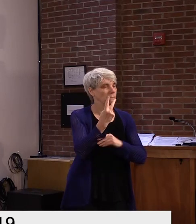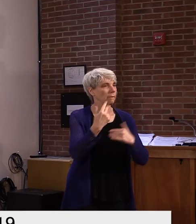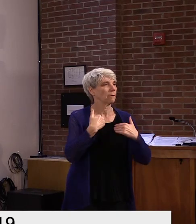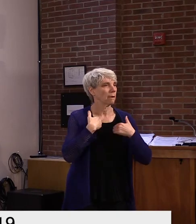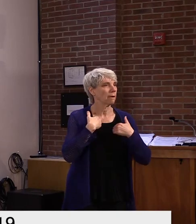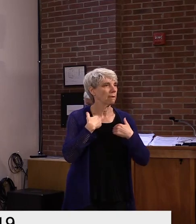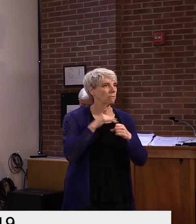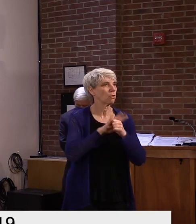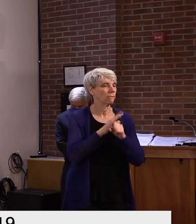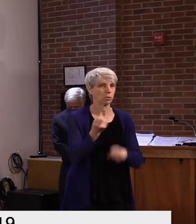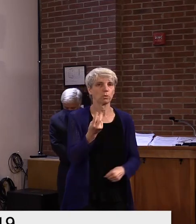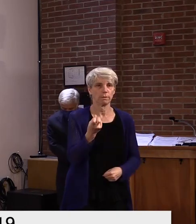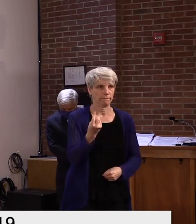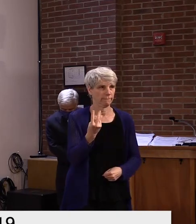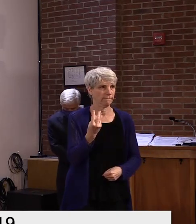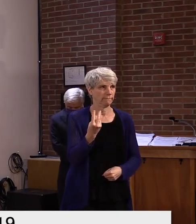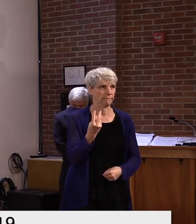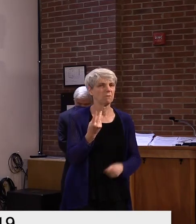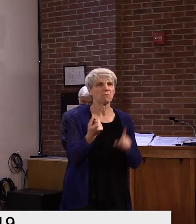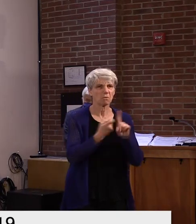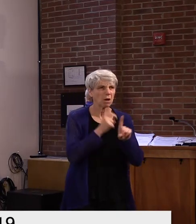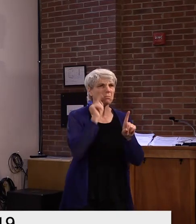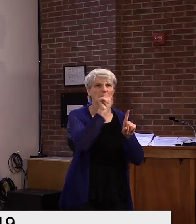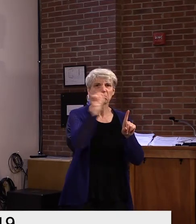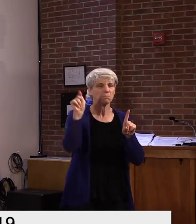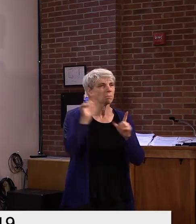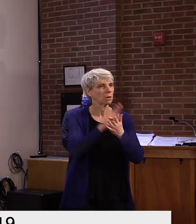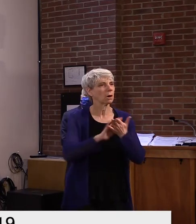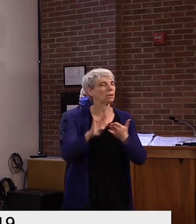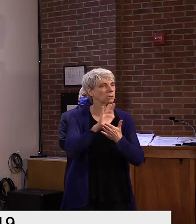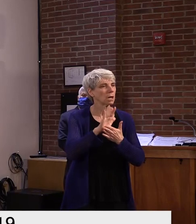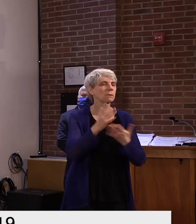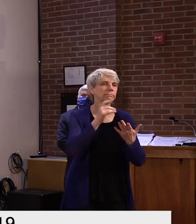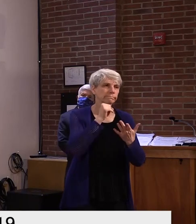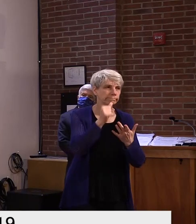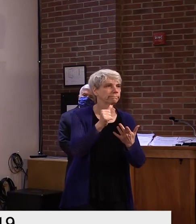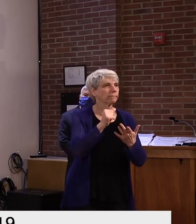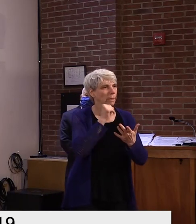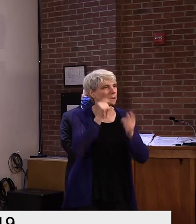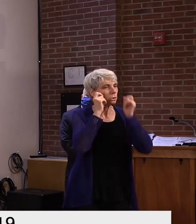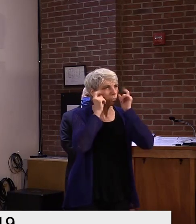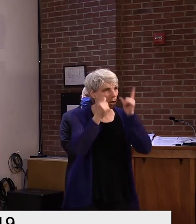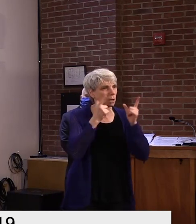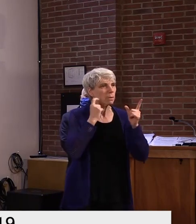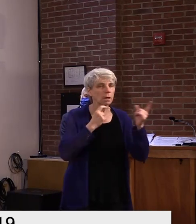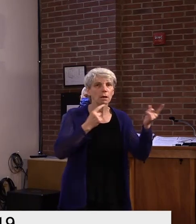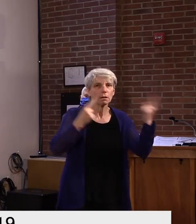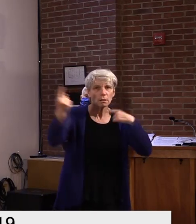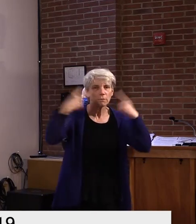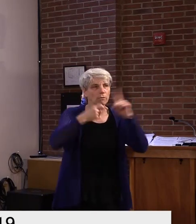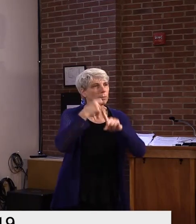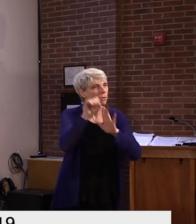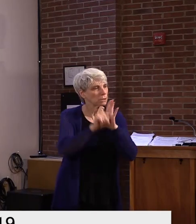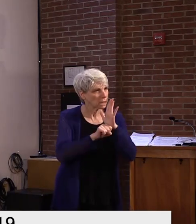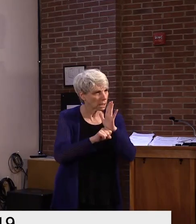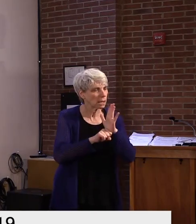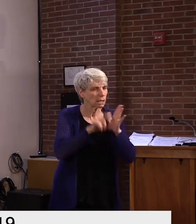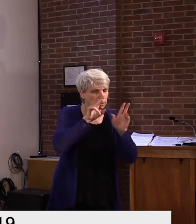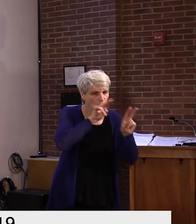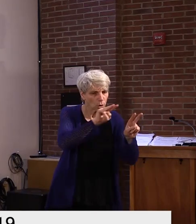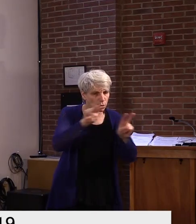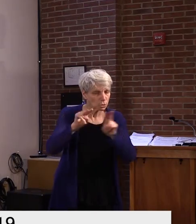new students are arriving and campuses have increased testing efforts. Although household and social transmission has